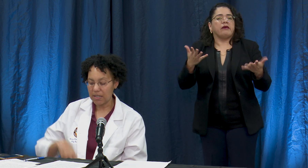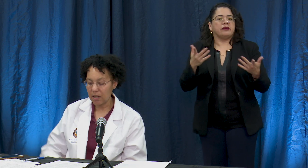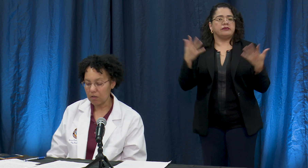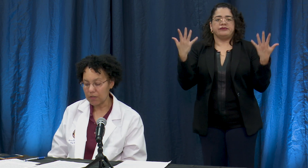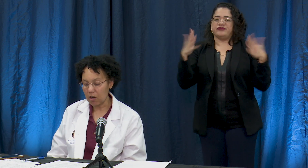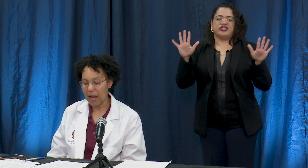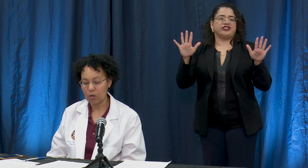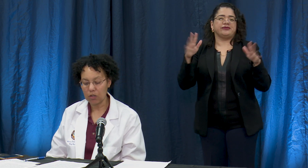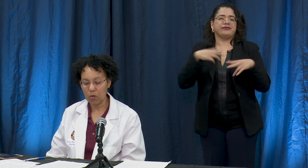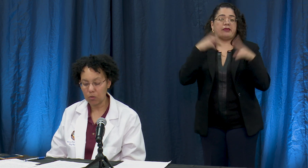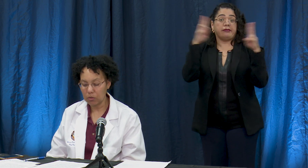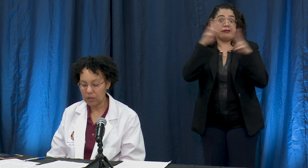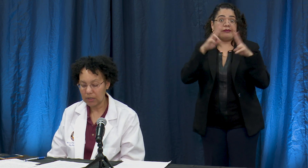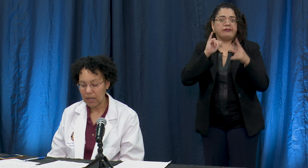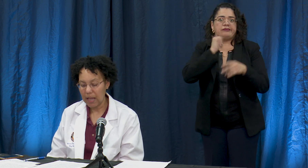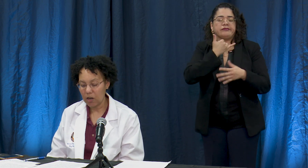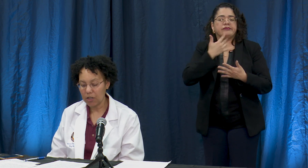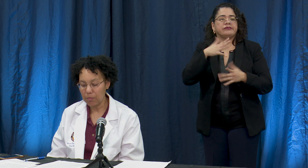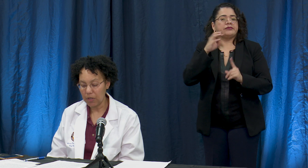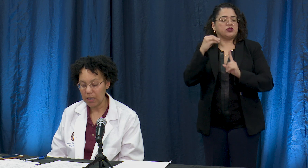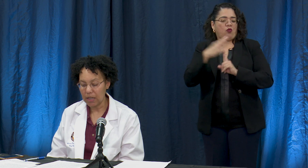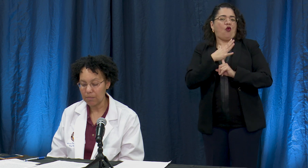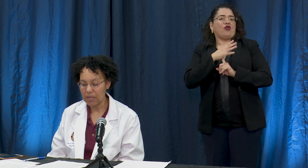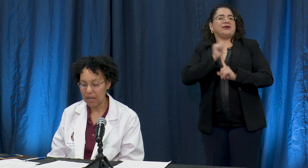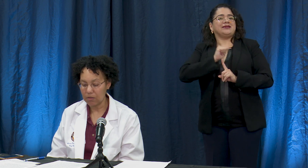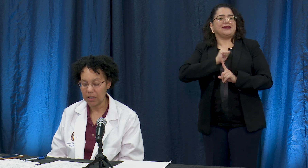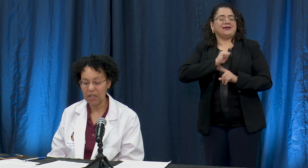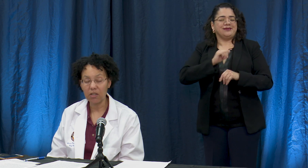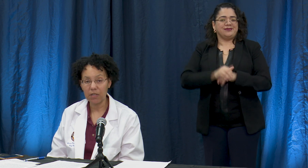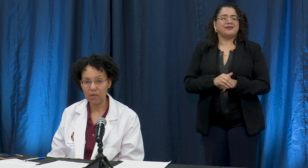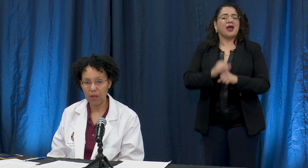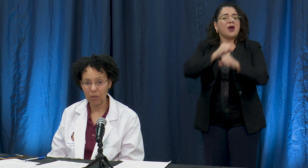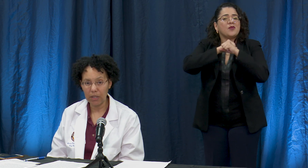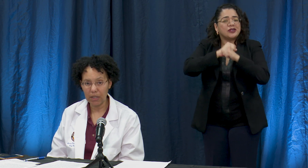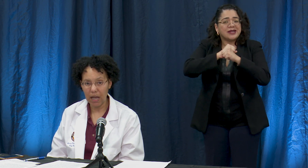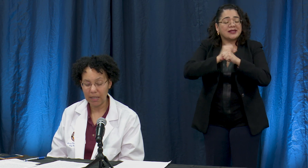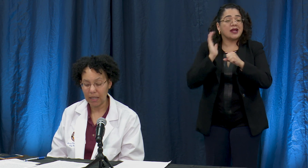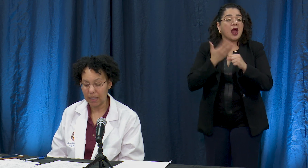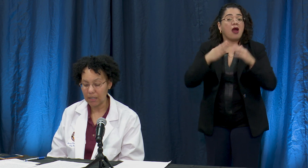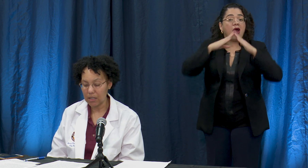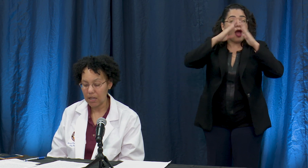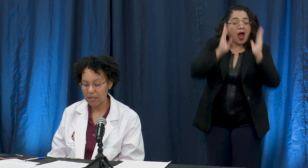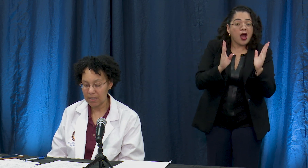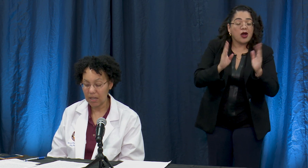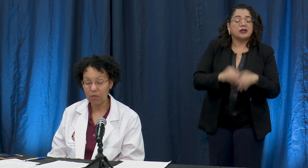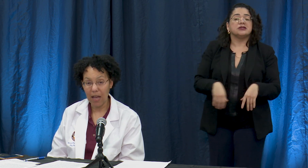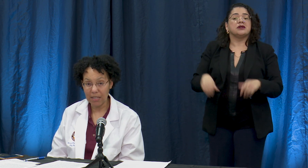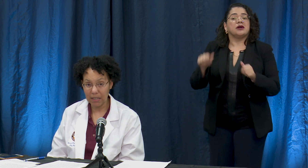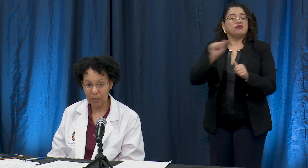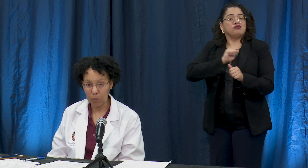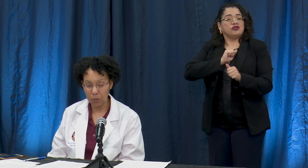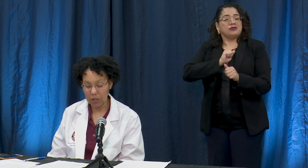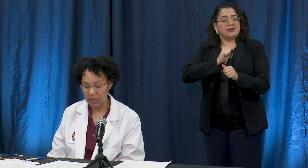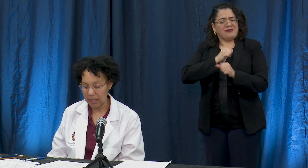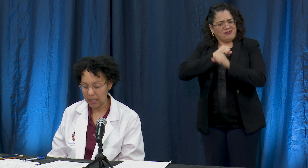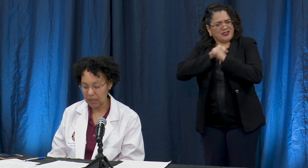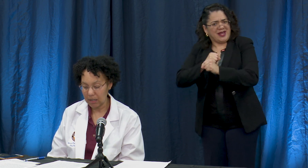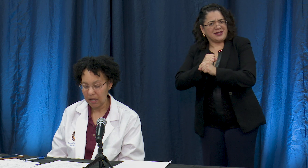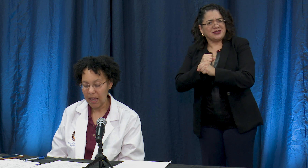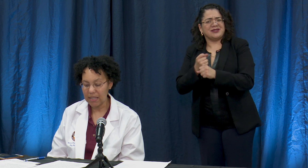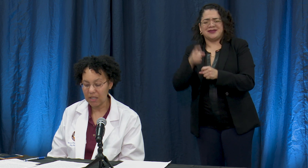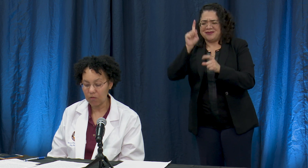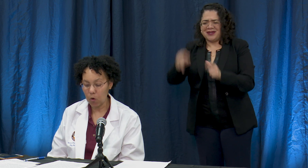Protecting ourselves, our households, and our community comes down to each of us following the guidelines to self-isolate when we're